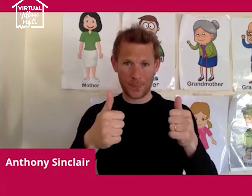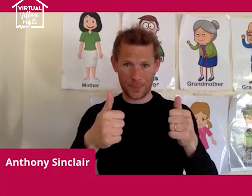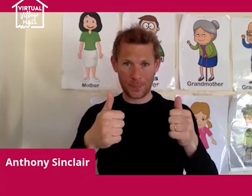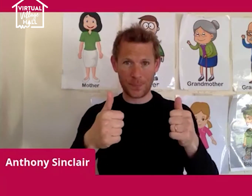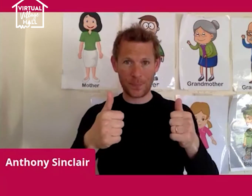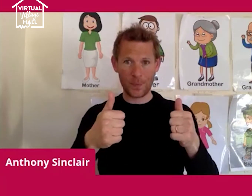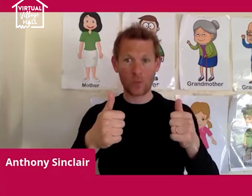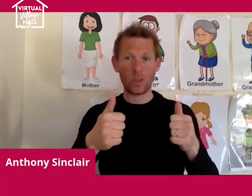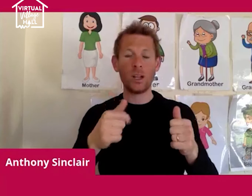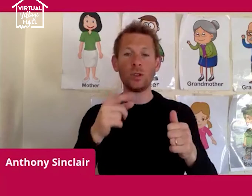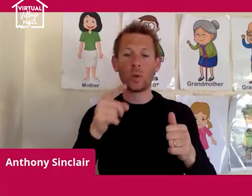Okay,